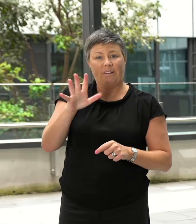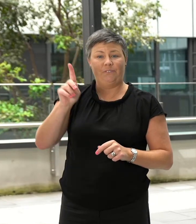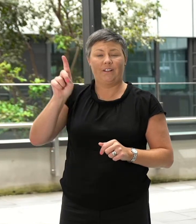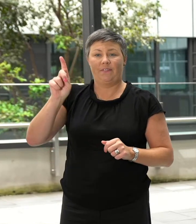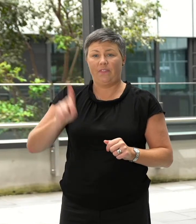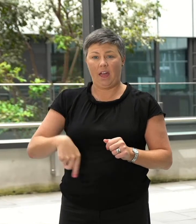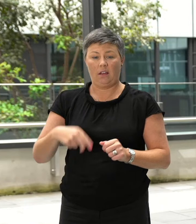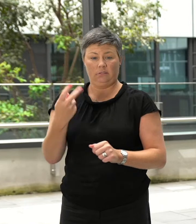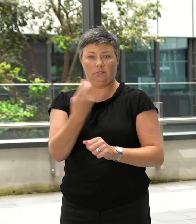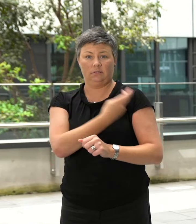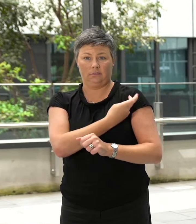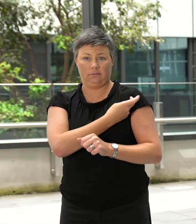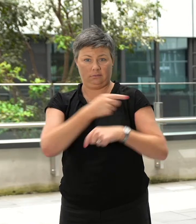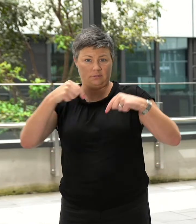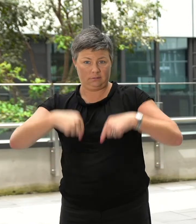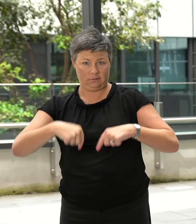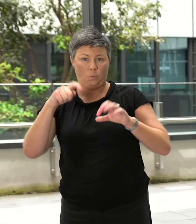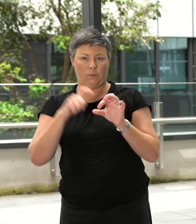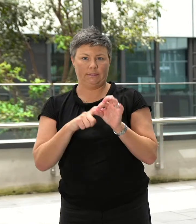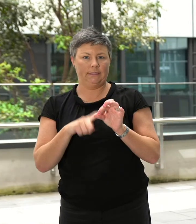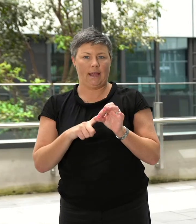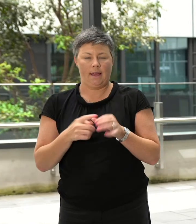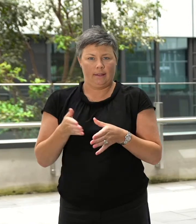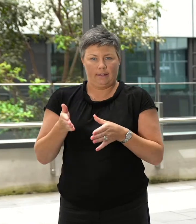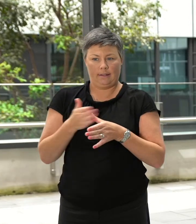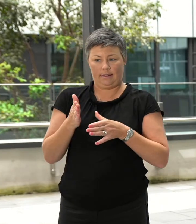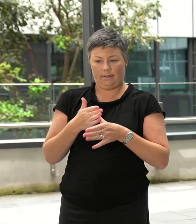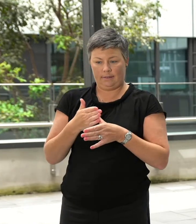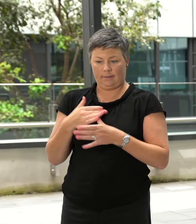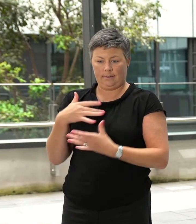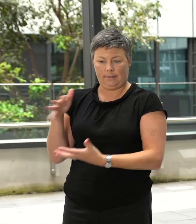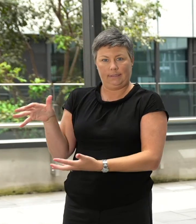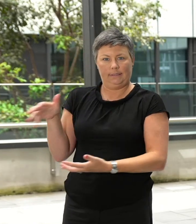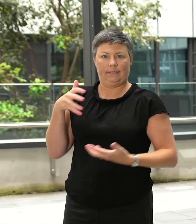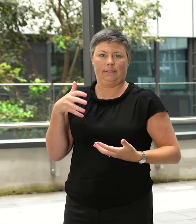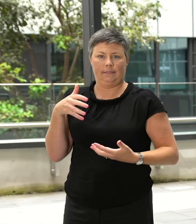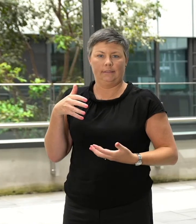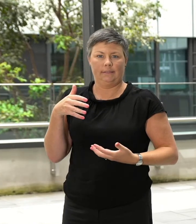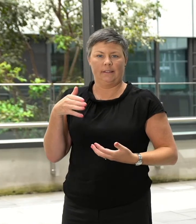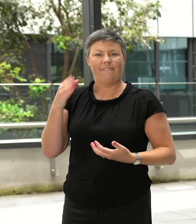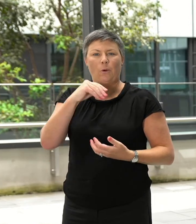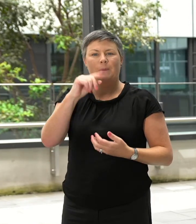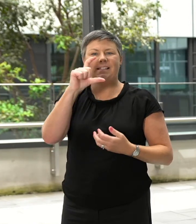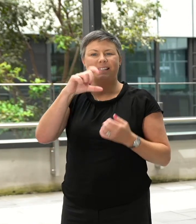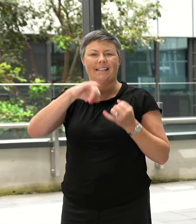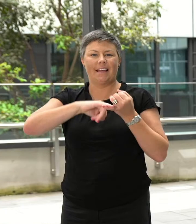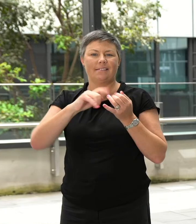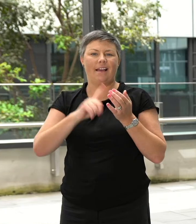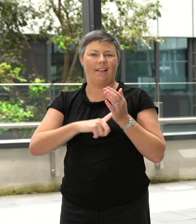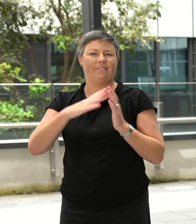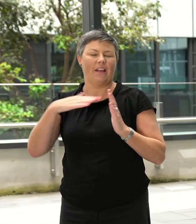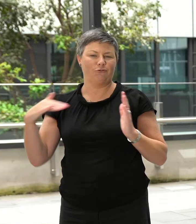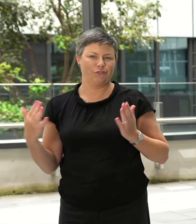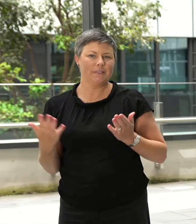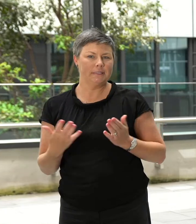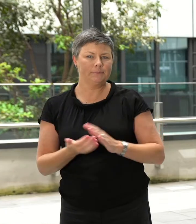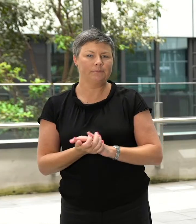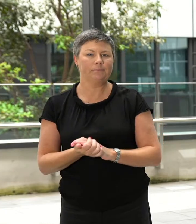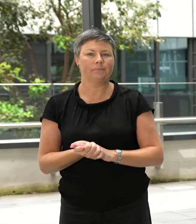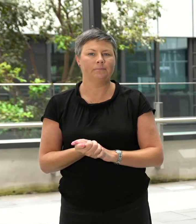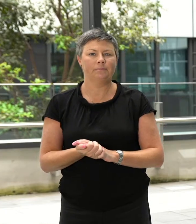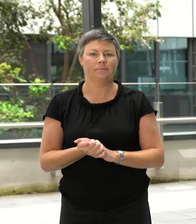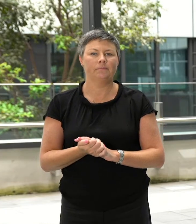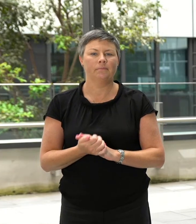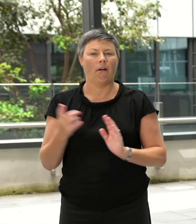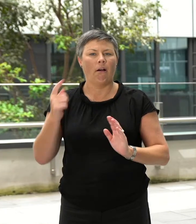week across the country from the Commonwealth. So we're not there yet, but where we are at, based on the numbers